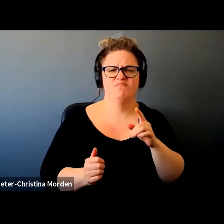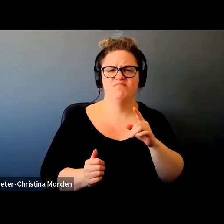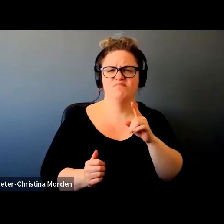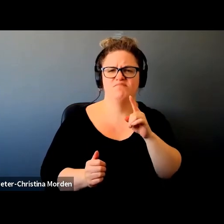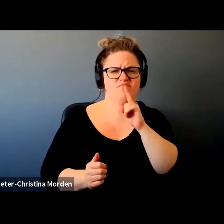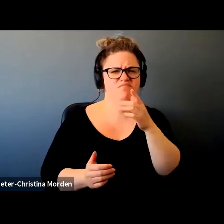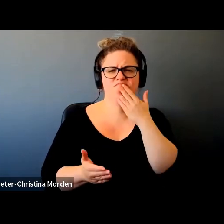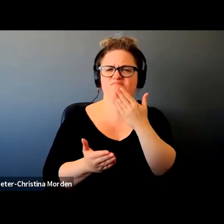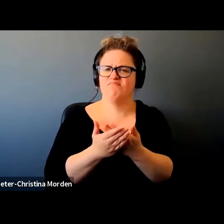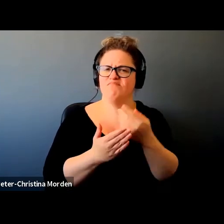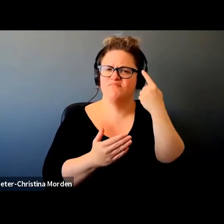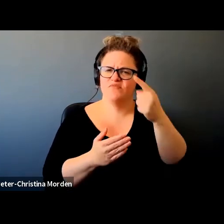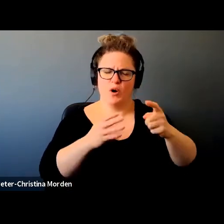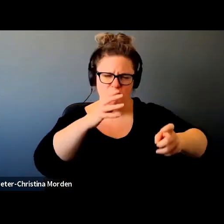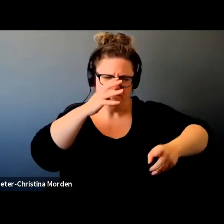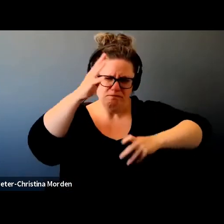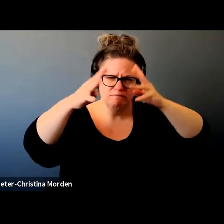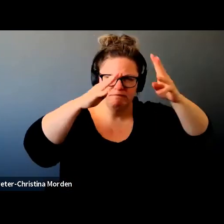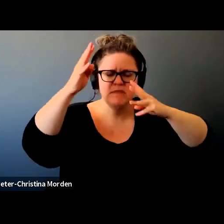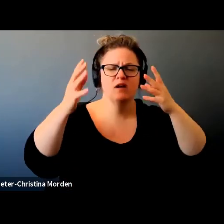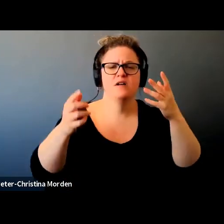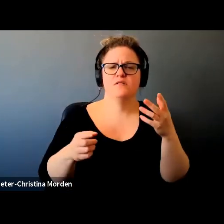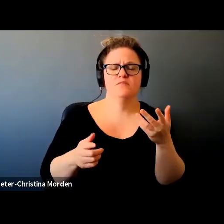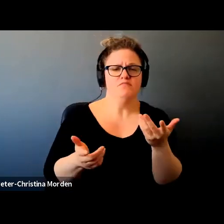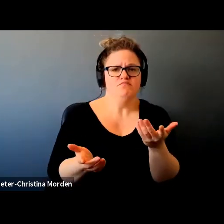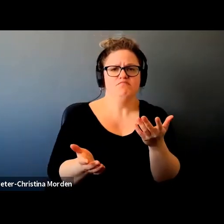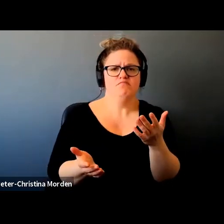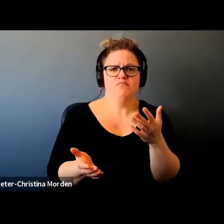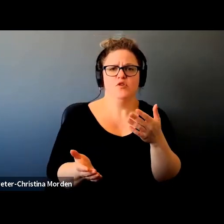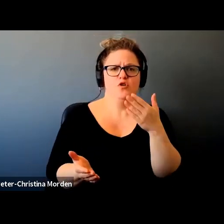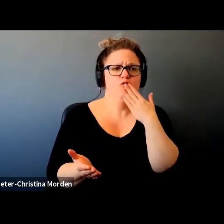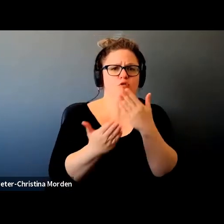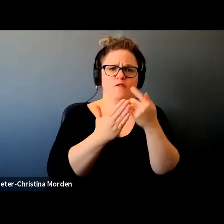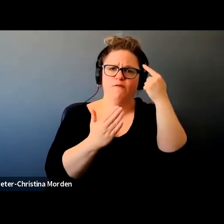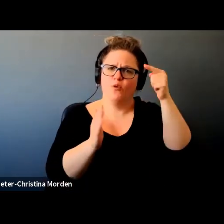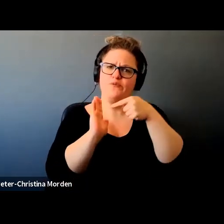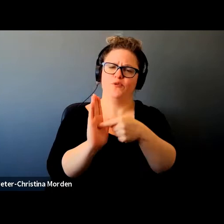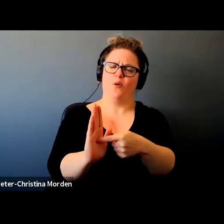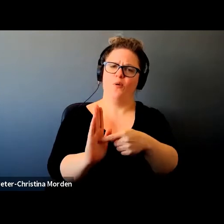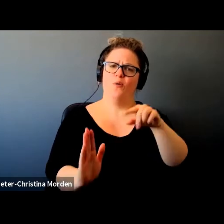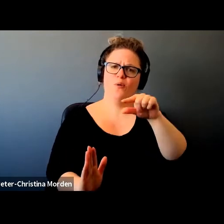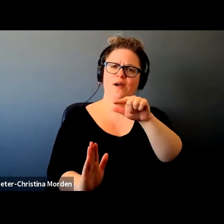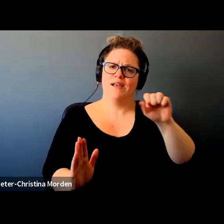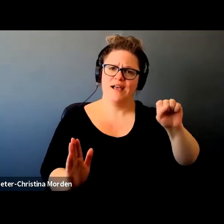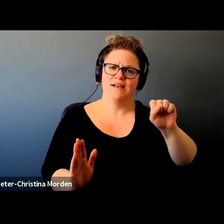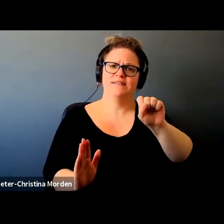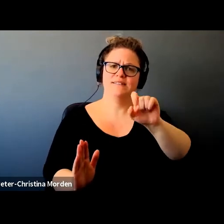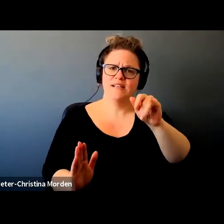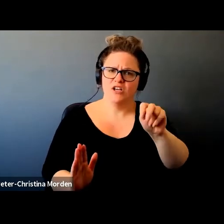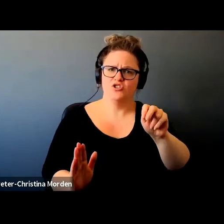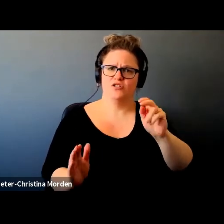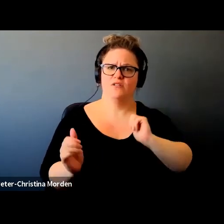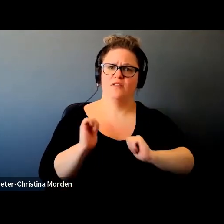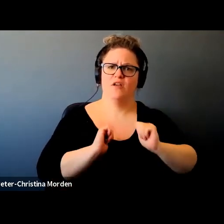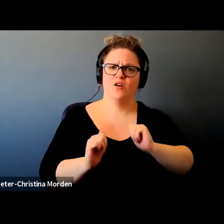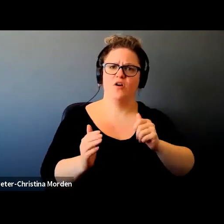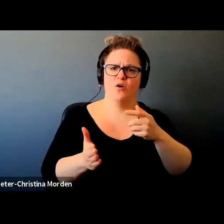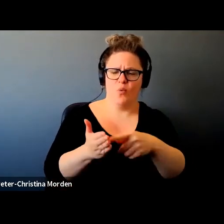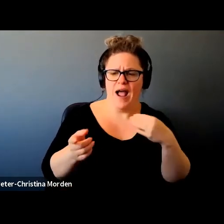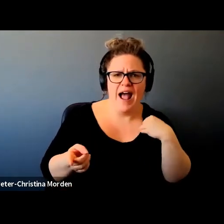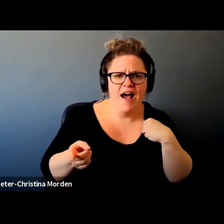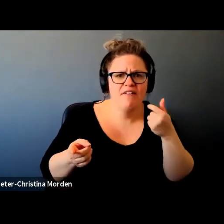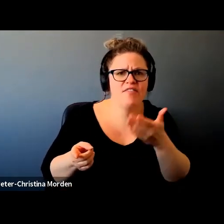best show off everything that the gas station theater had to offer in terms of a gallery in the lobby and